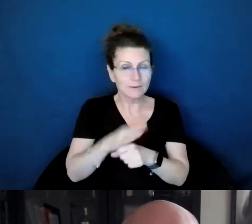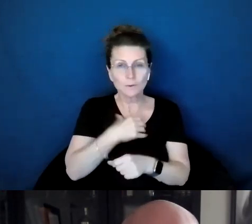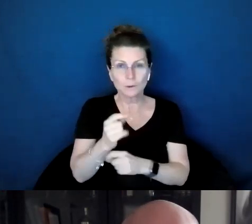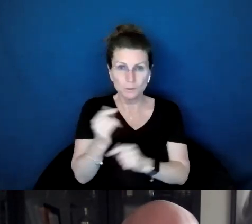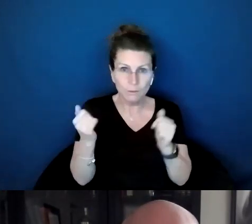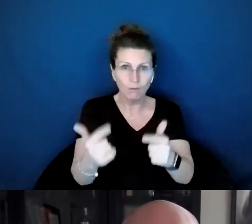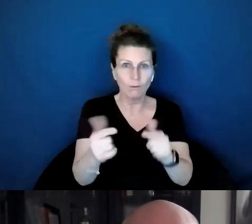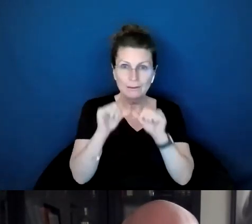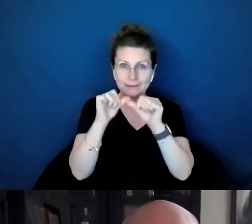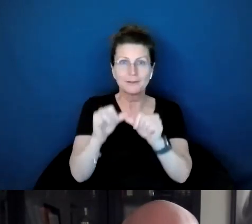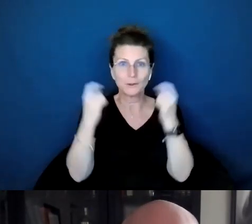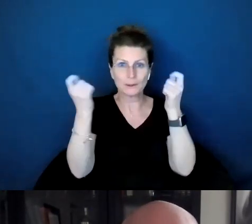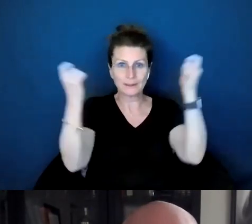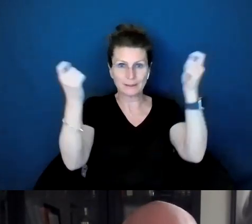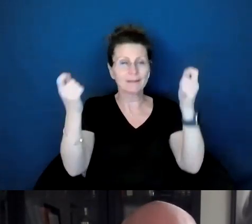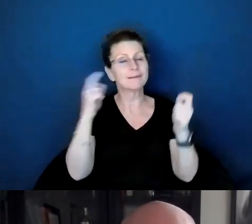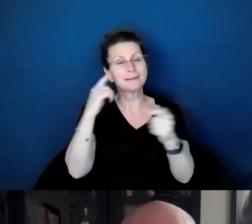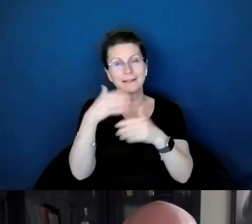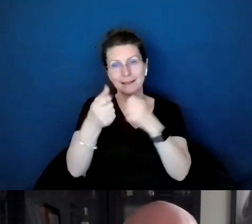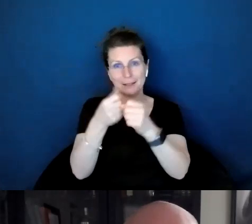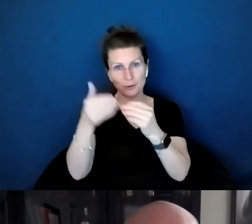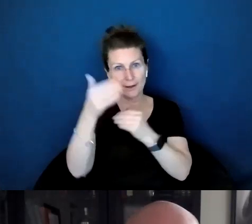success in the years ahead. Cheers.